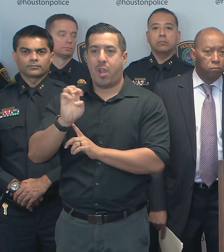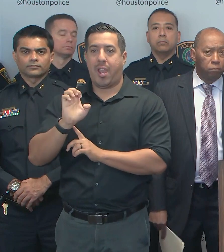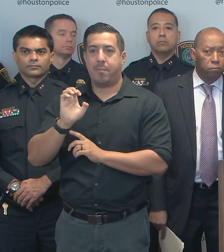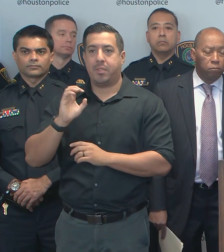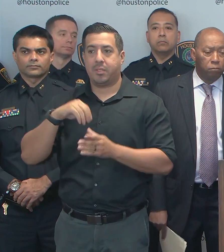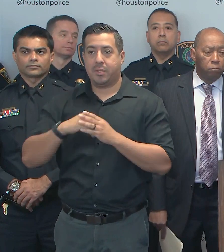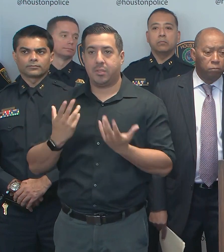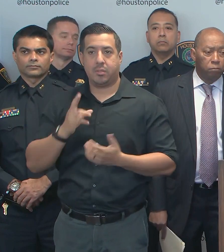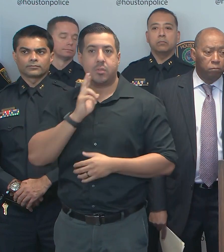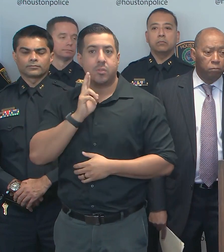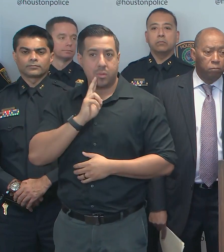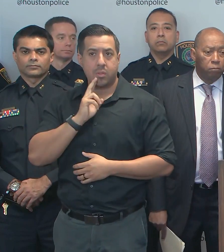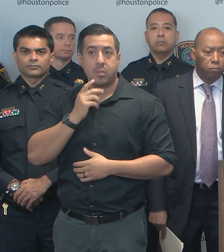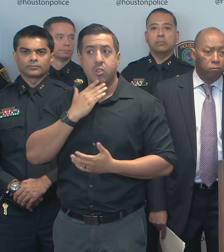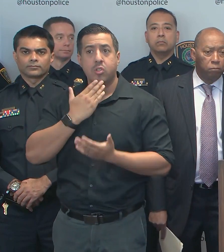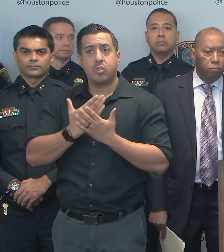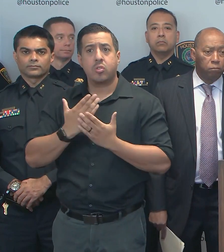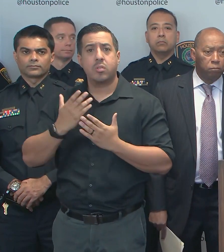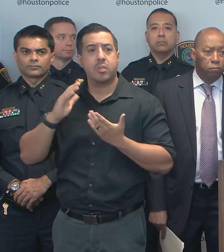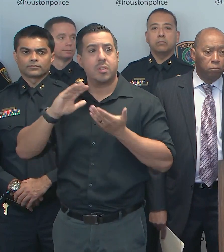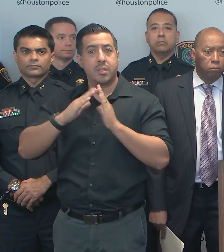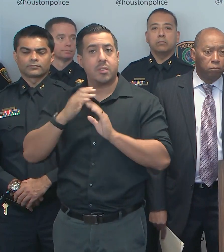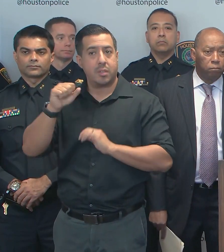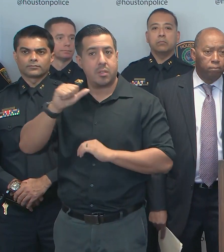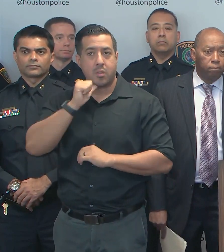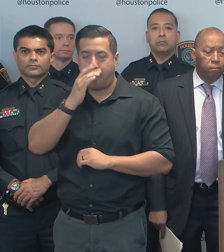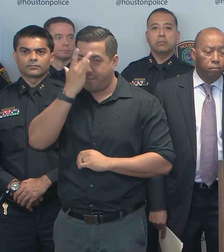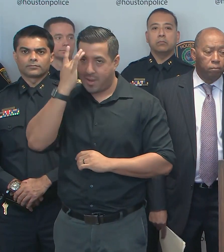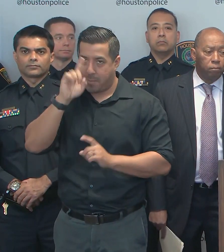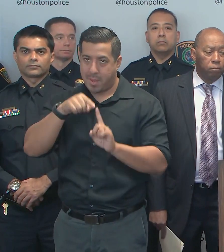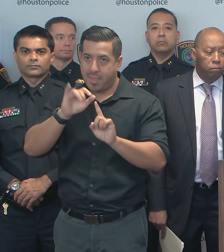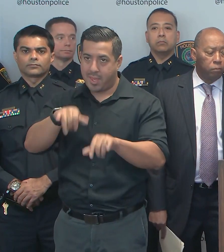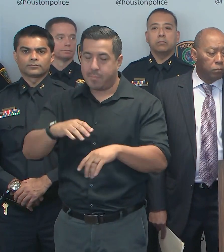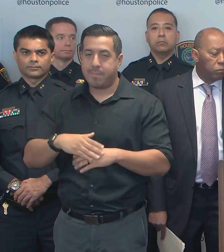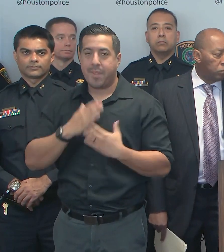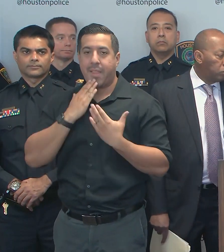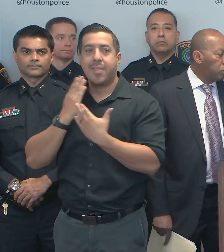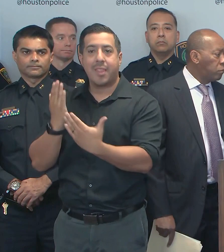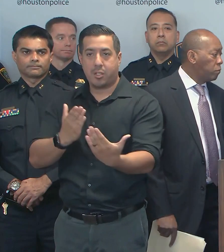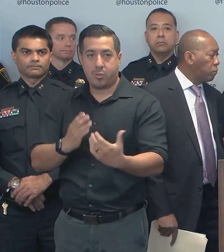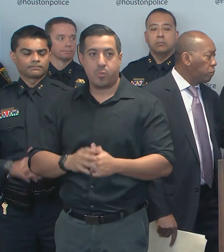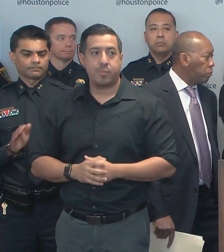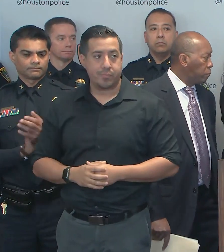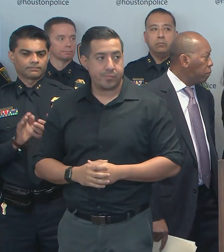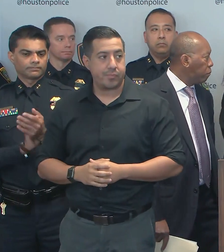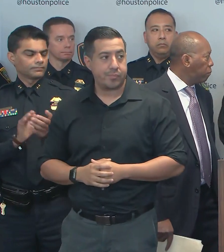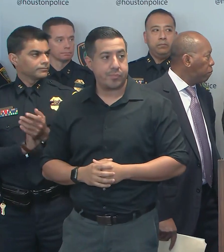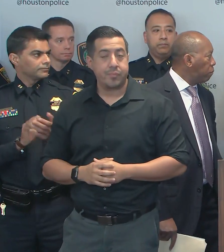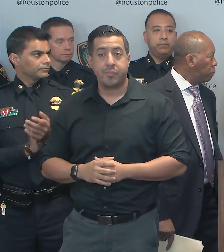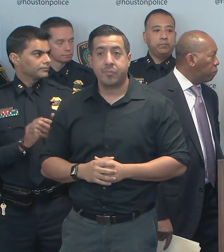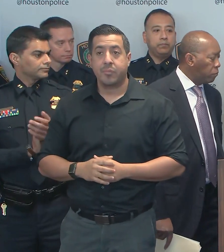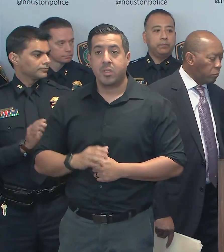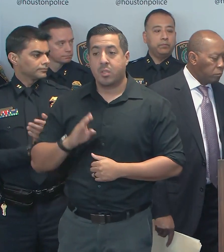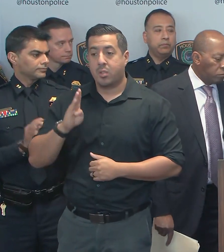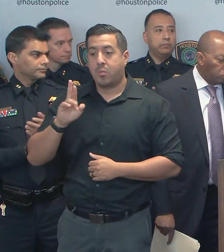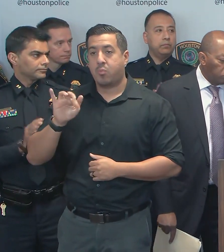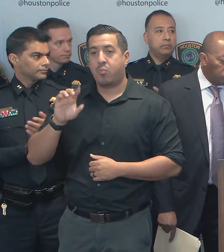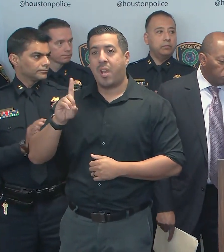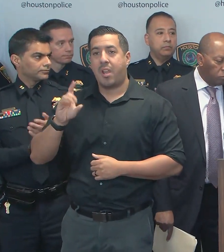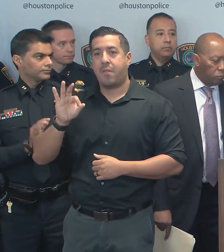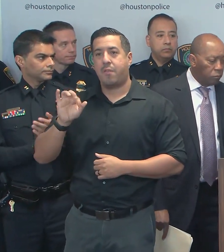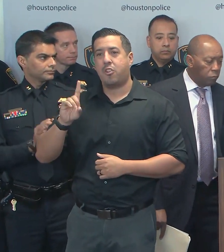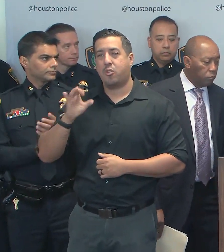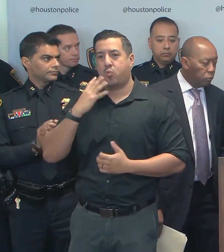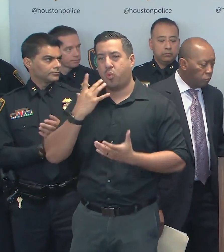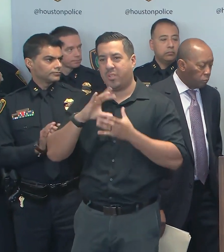great city. And it is a great city, so don't ever forget about that. So thank y'all. And Chief Bradford, if you just want to say a